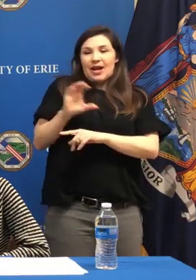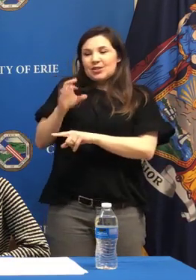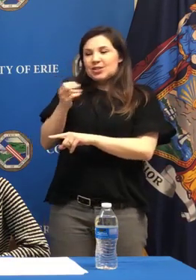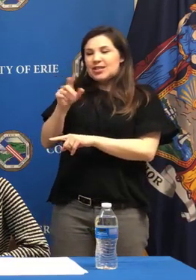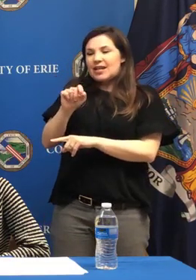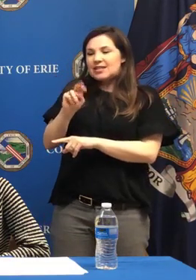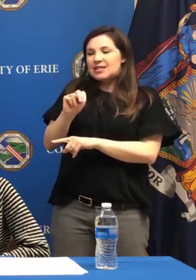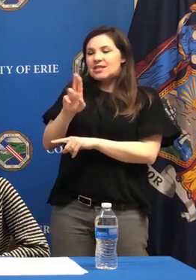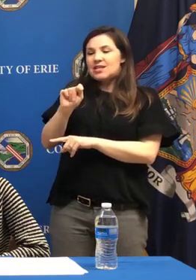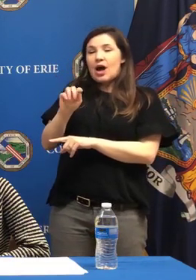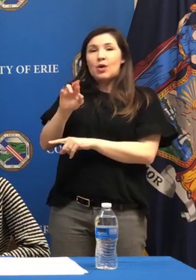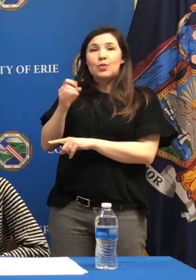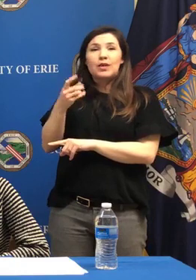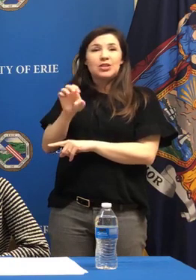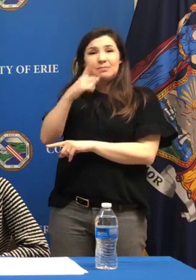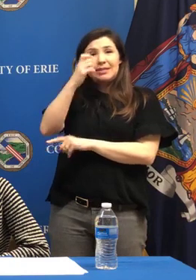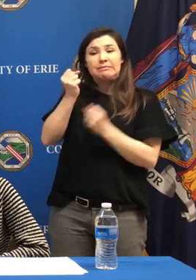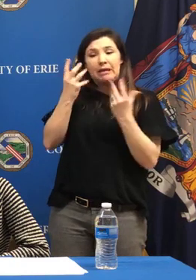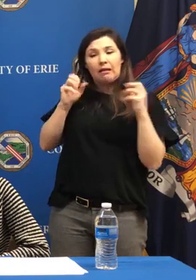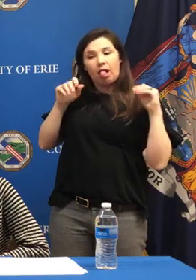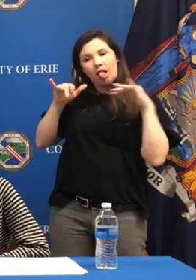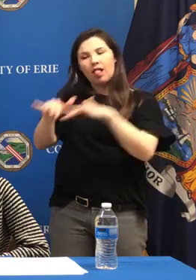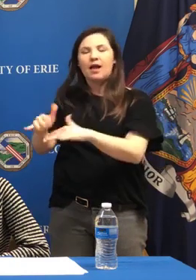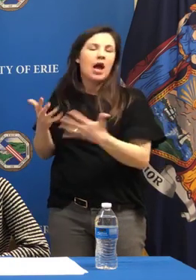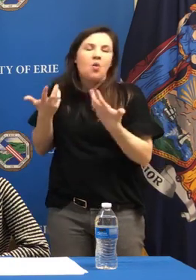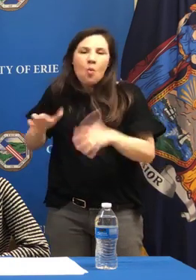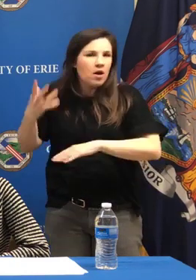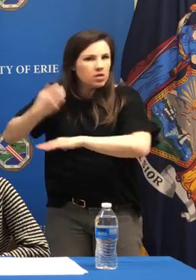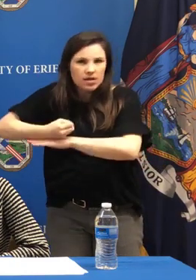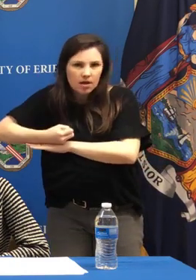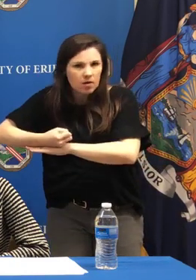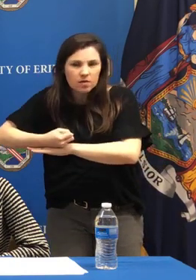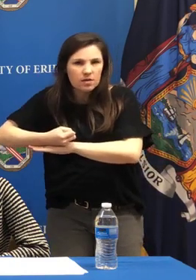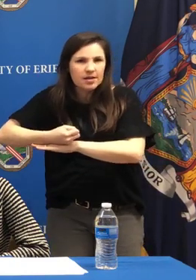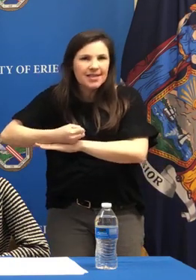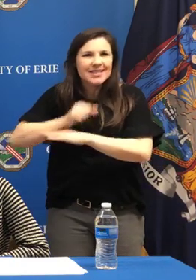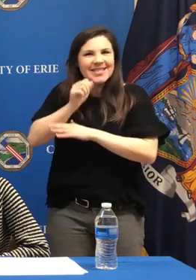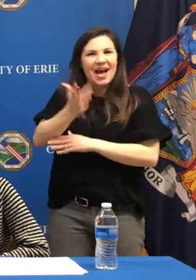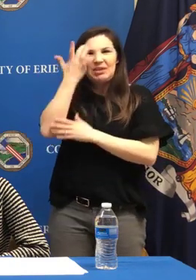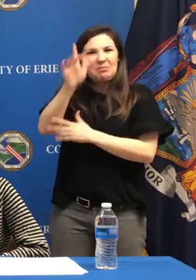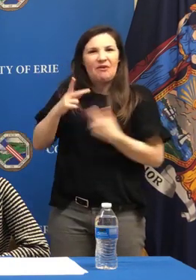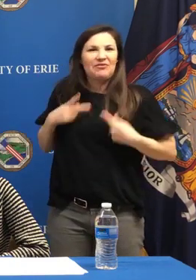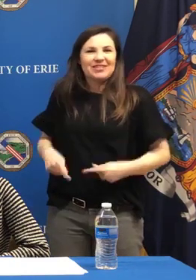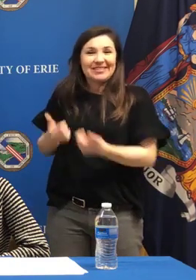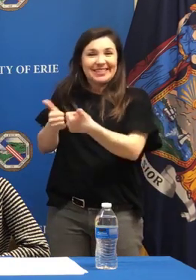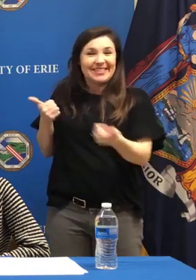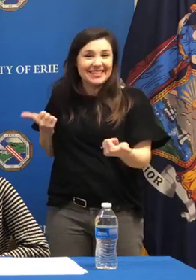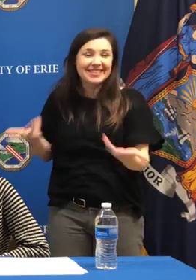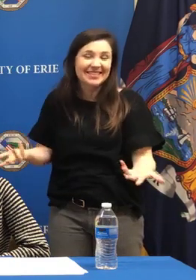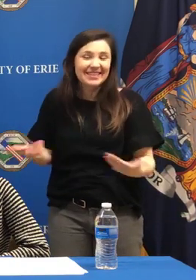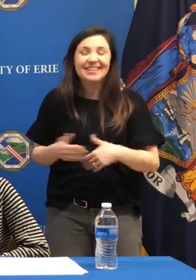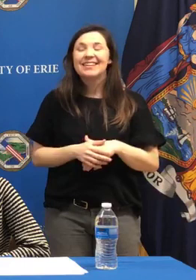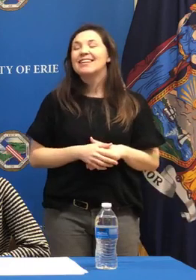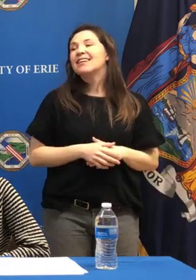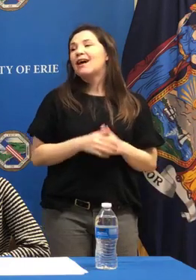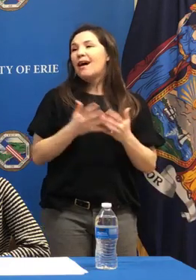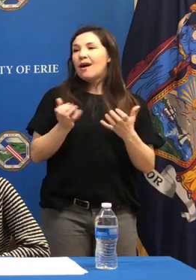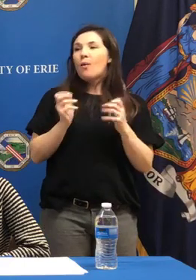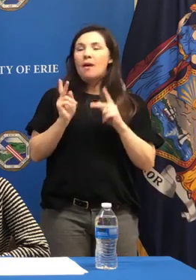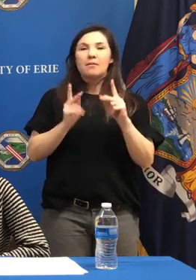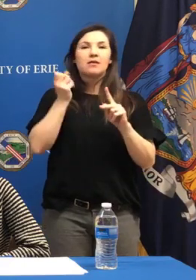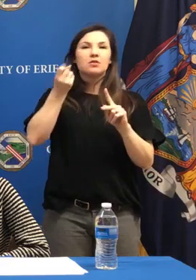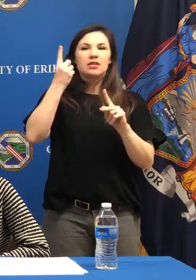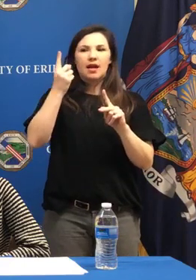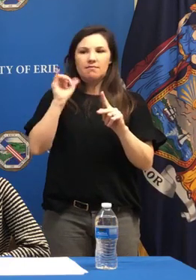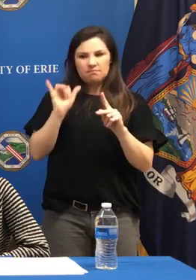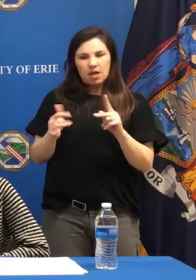Ridge because too many people are going there, and you are not practicing smart physical distancing. We want people to understand that